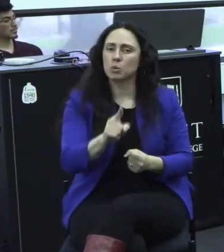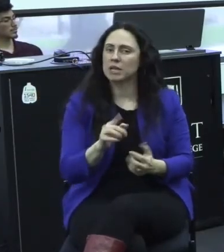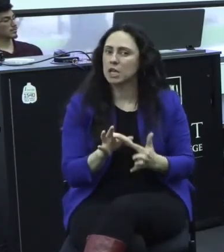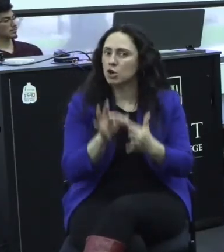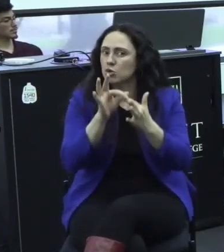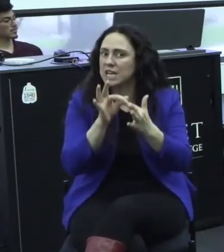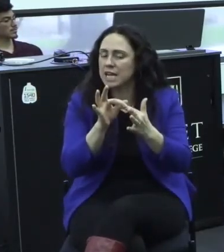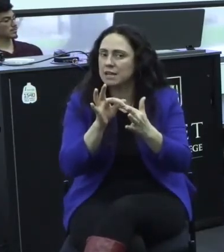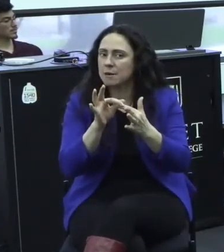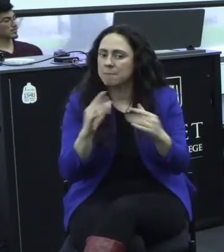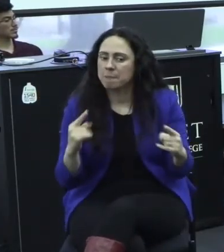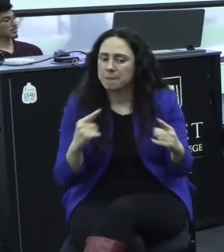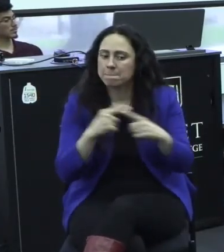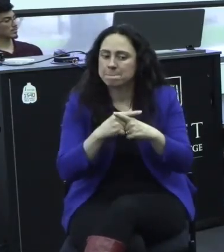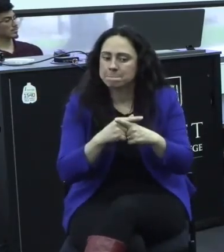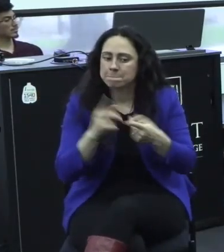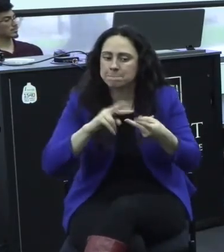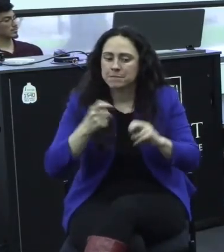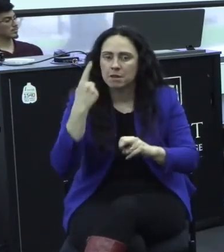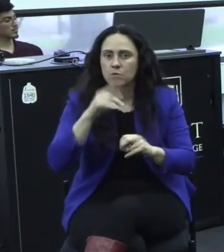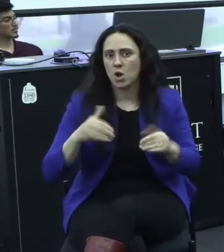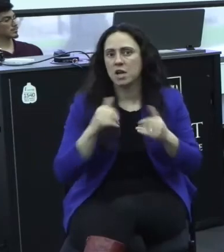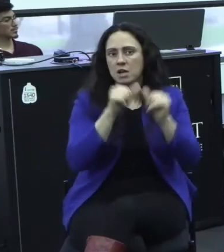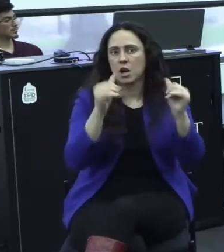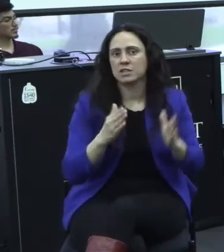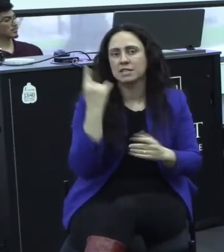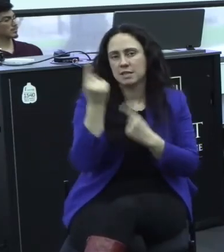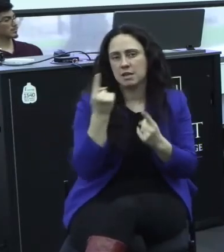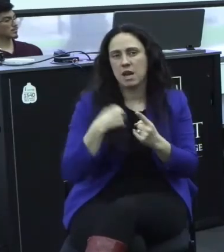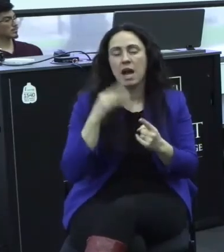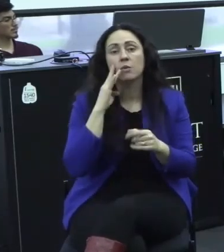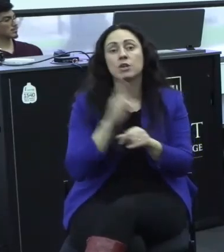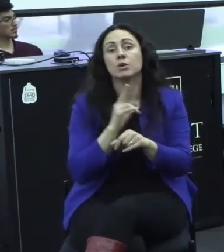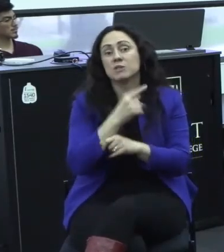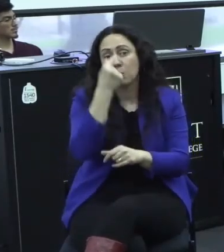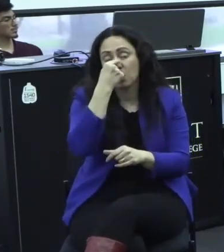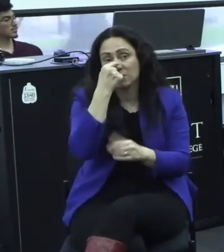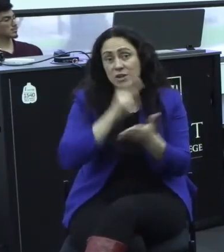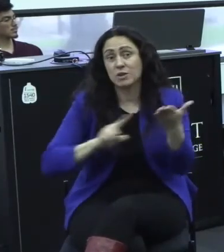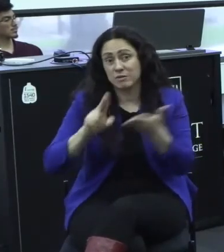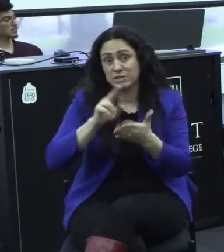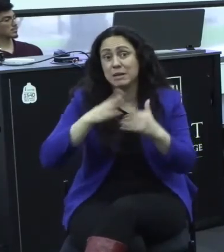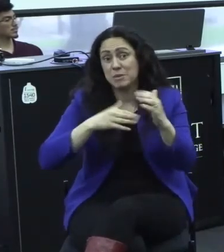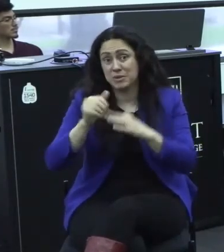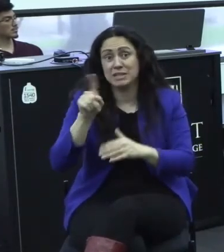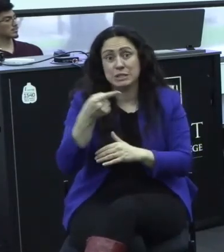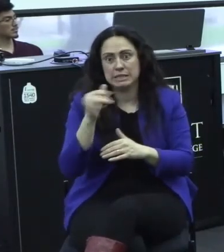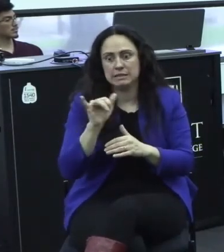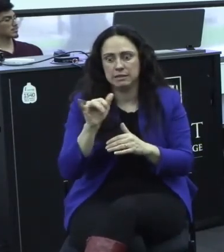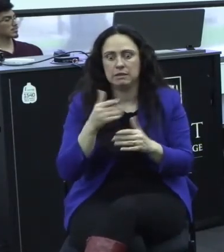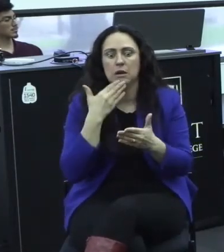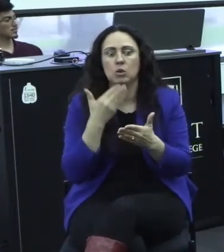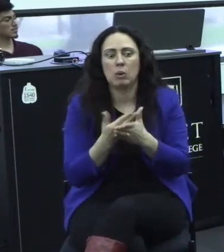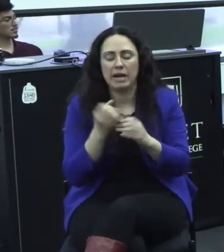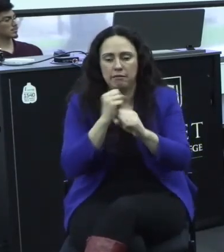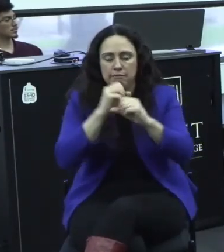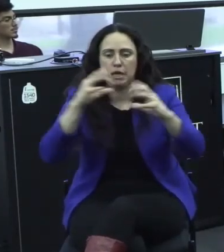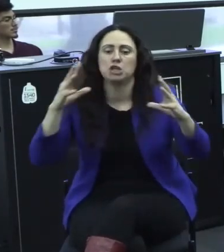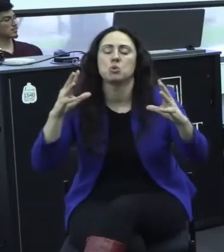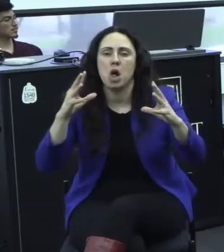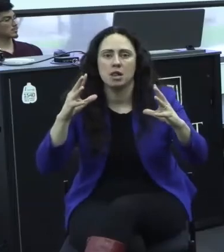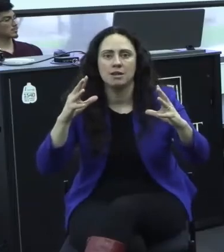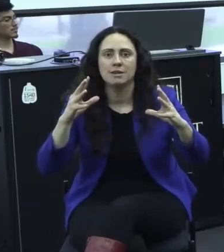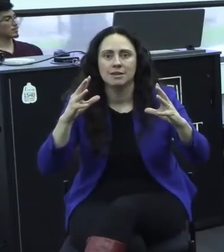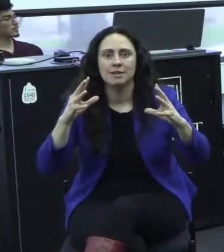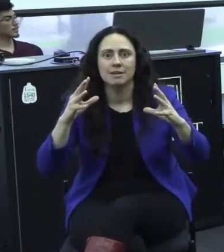obstacle for young architects to think about. And I would use the Roosevelt University buildings as just a great visual feature of